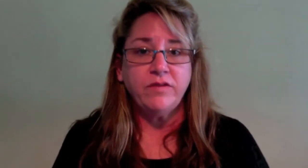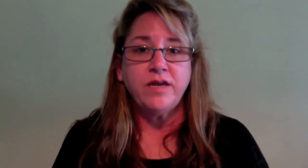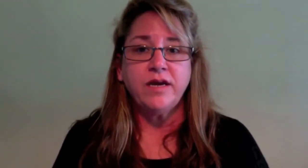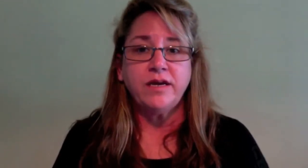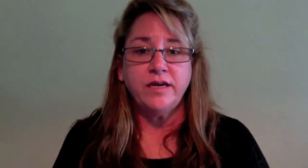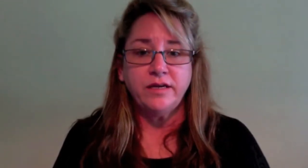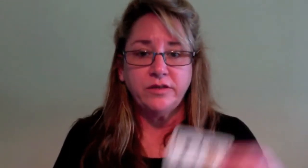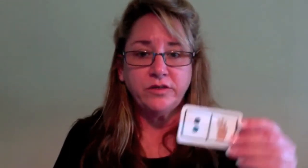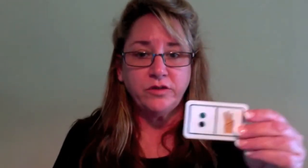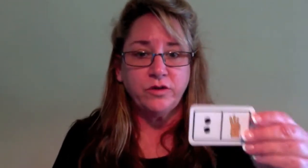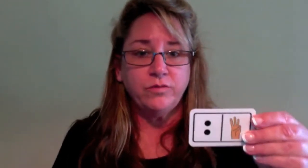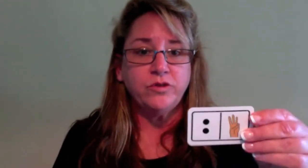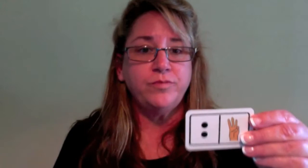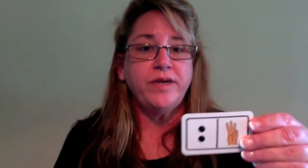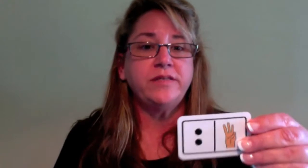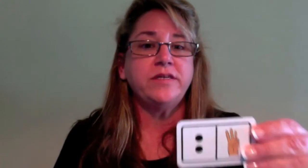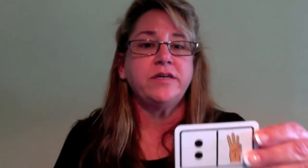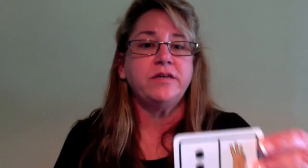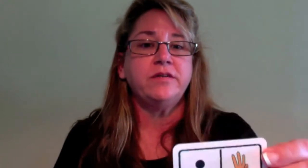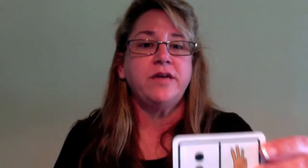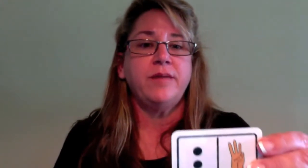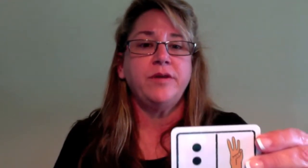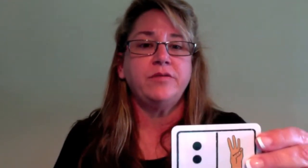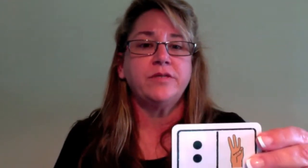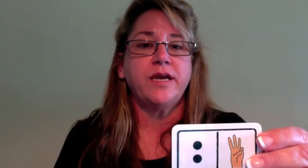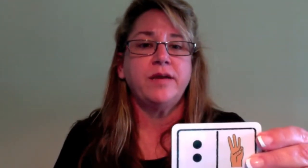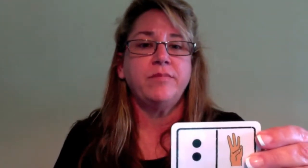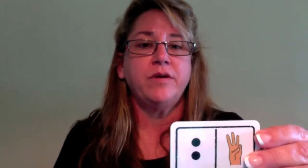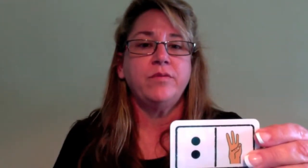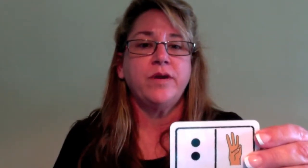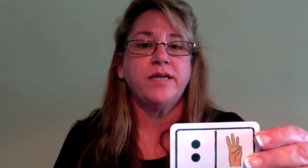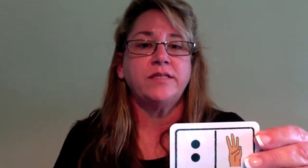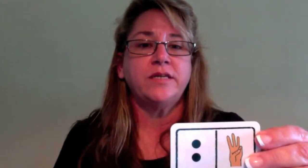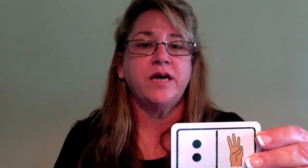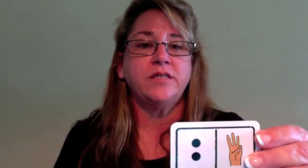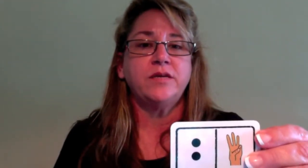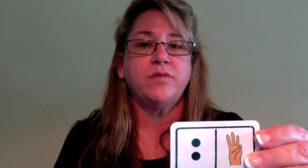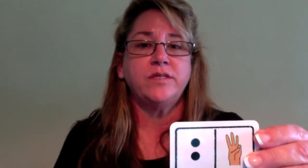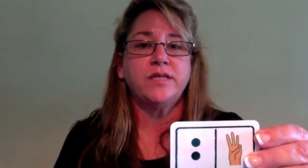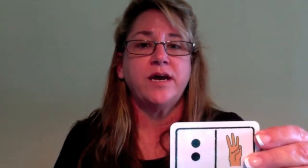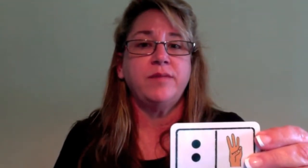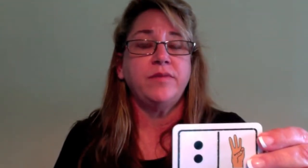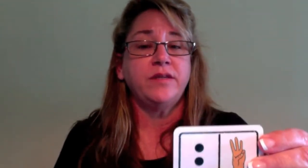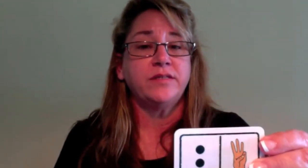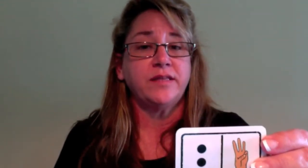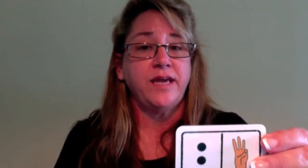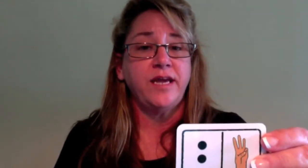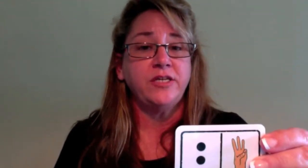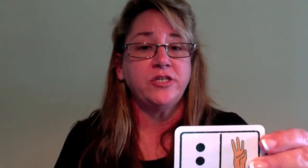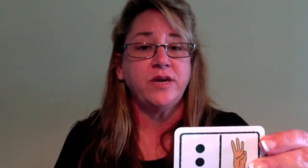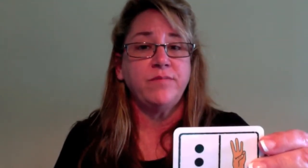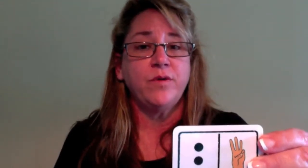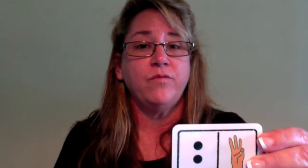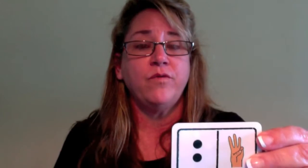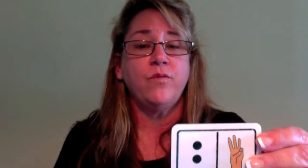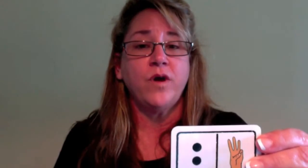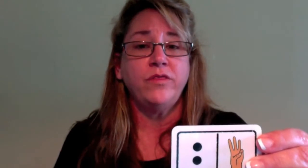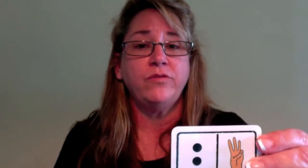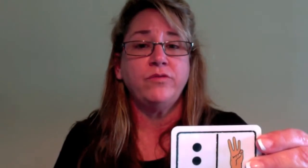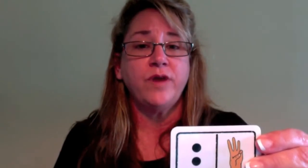deck is your basic dominoes game where it has the dots on one side, but then it's got the hand shape for 1 through